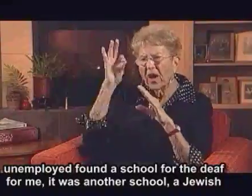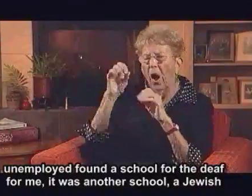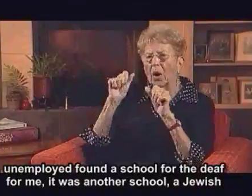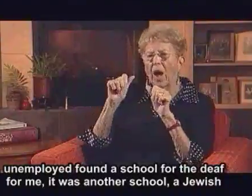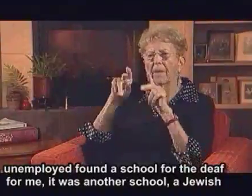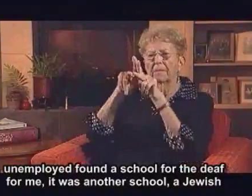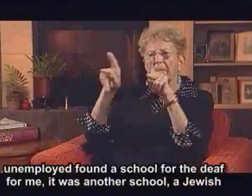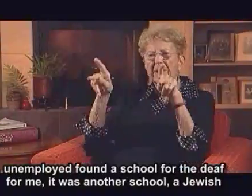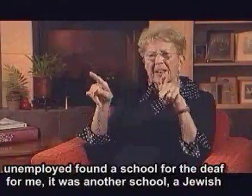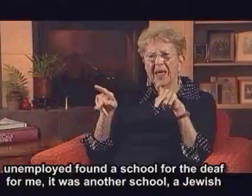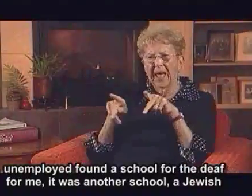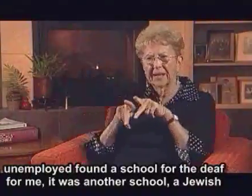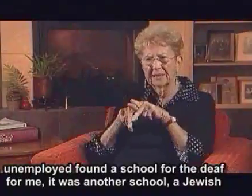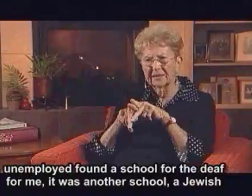found a school for the deaf for me.